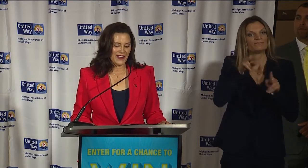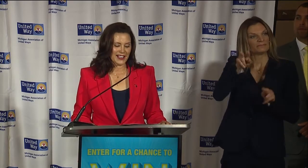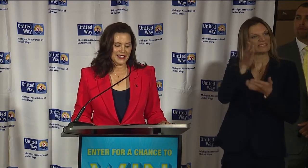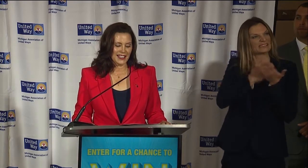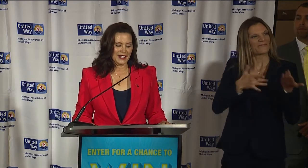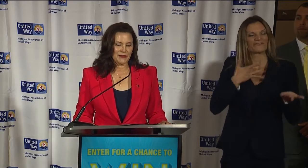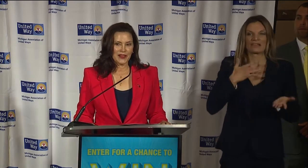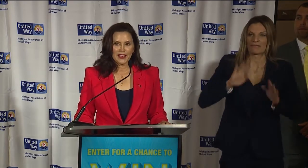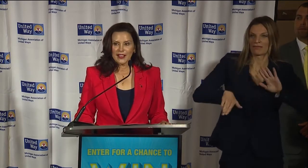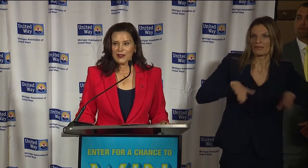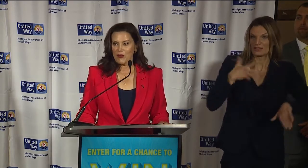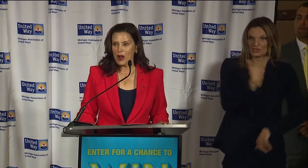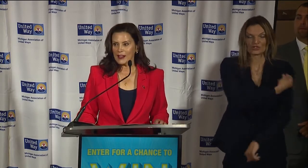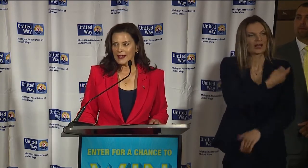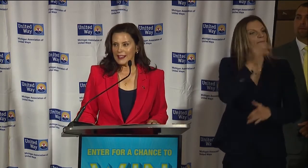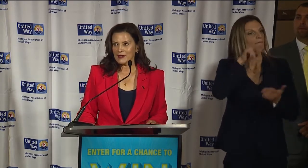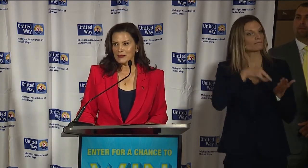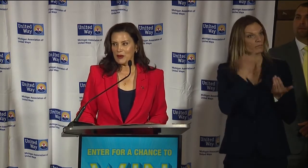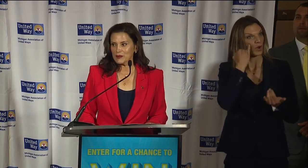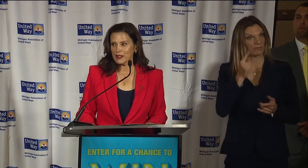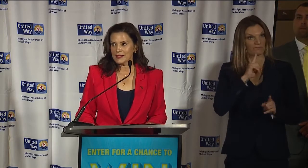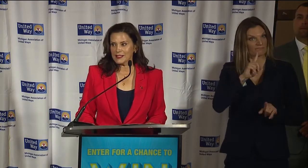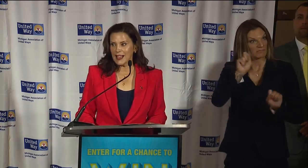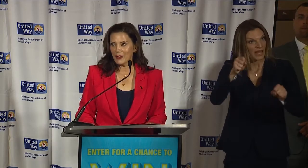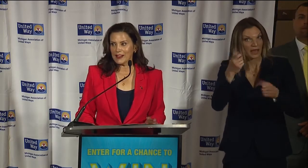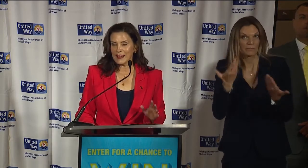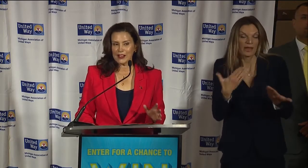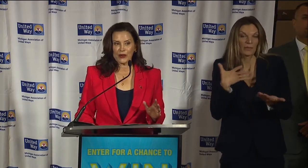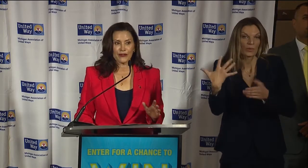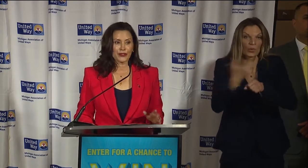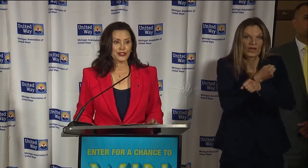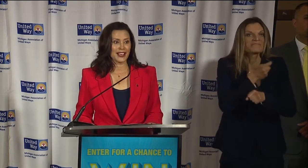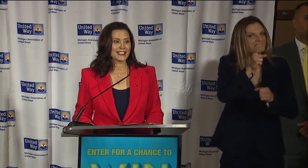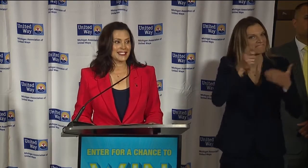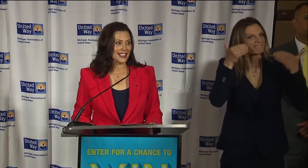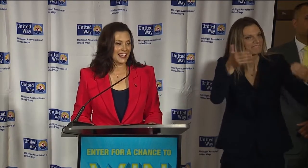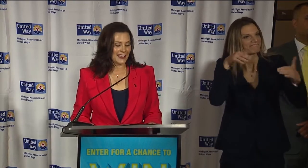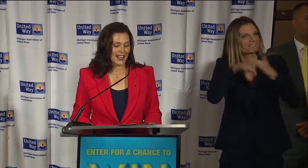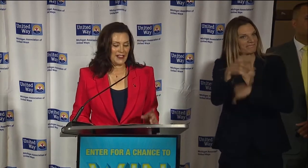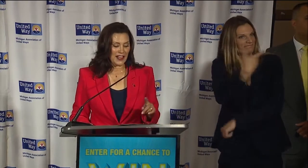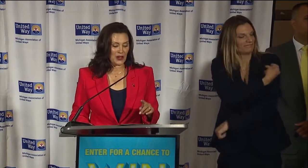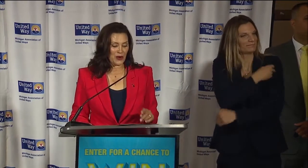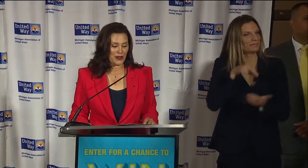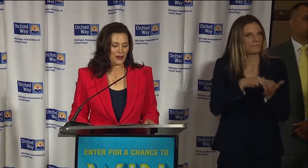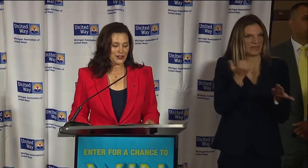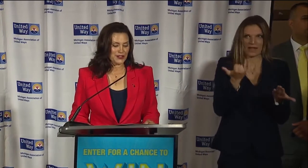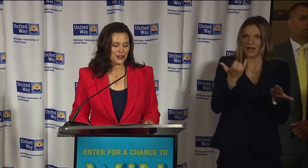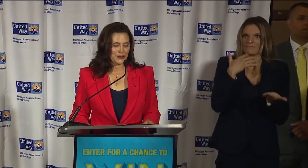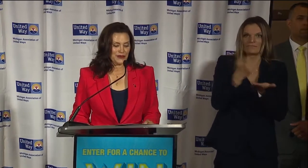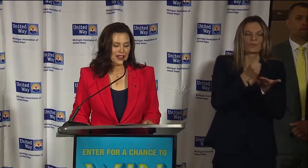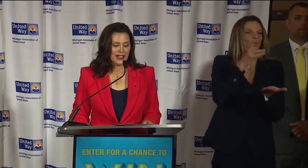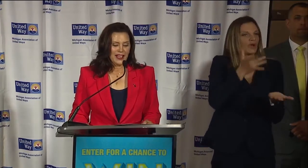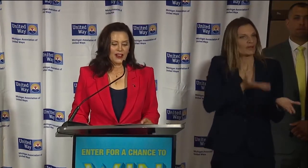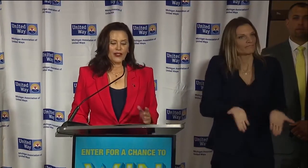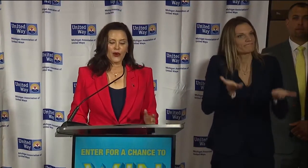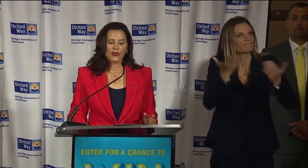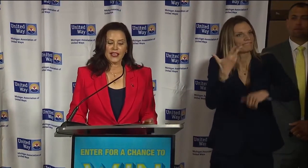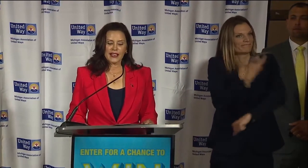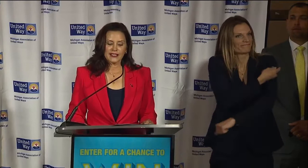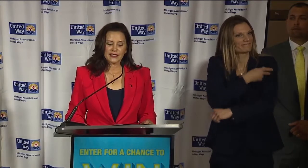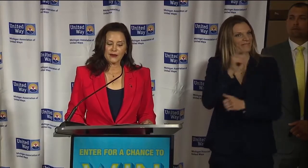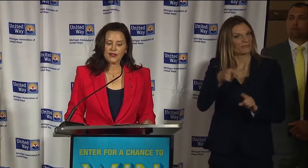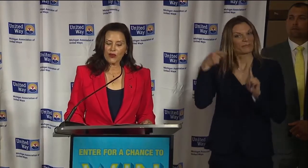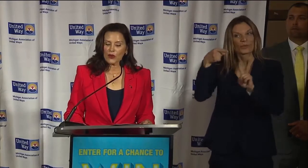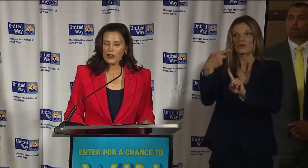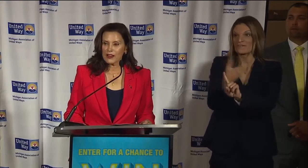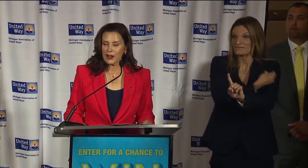go and get vaccinated. You can walk into most places now and get your first shot today, and then go get registered. And although we're